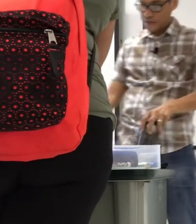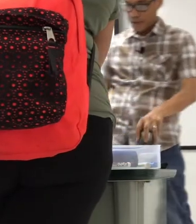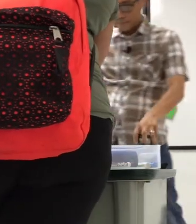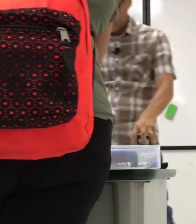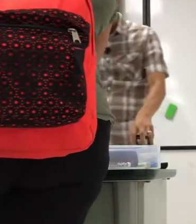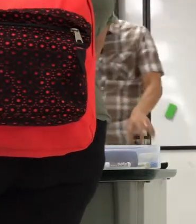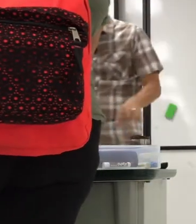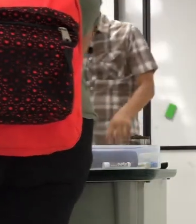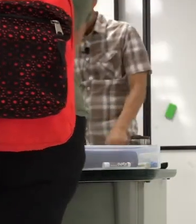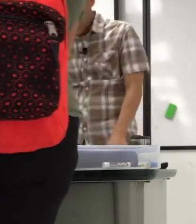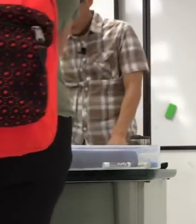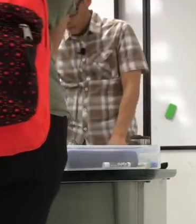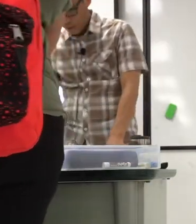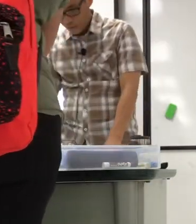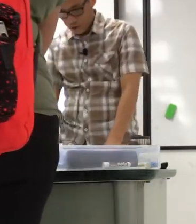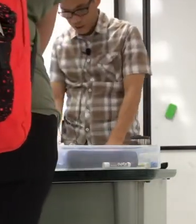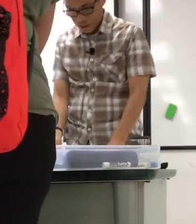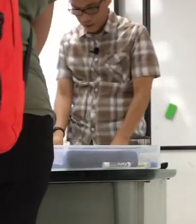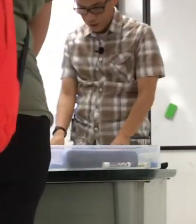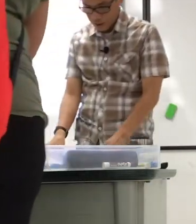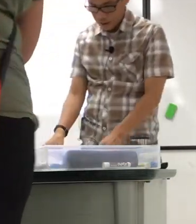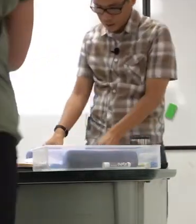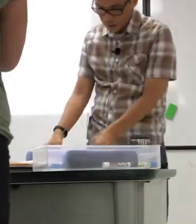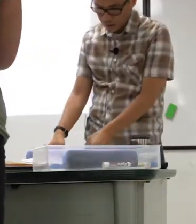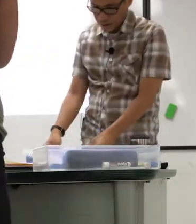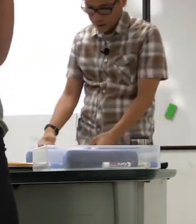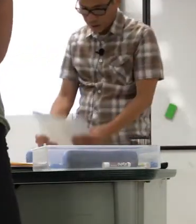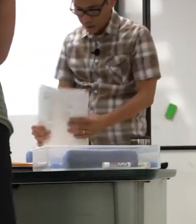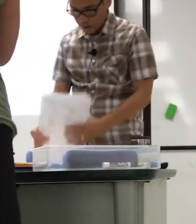microbiome. No. Oh, okay. Let me check. Oh,